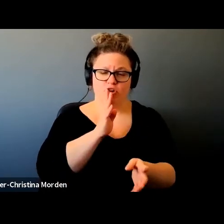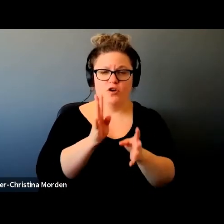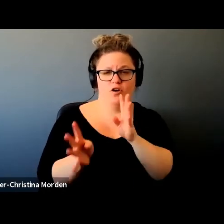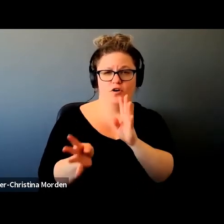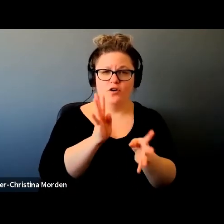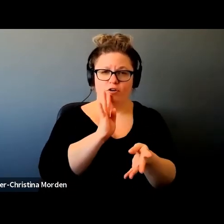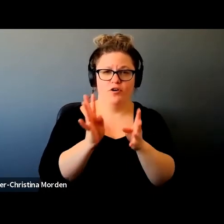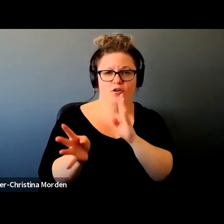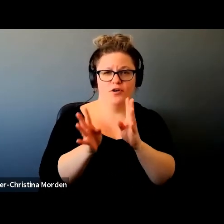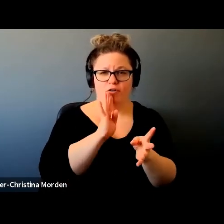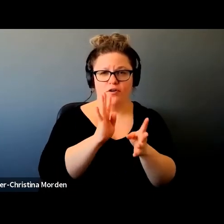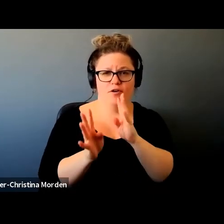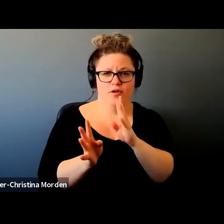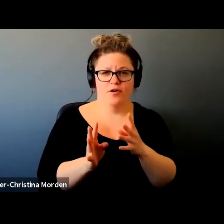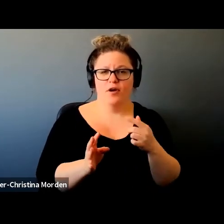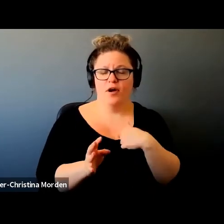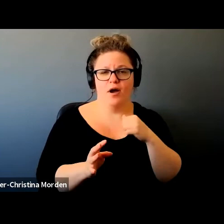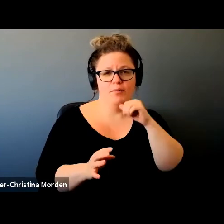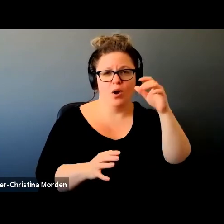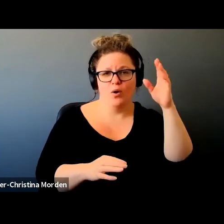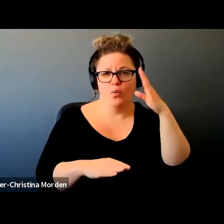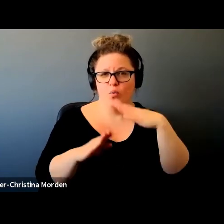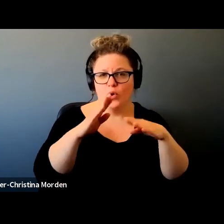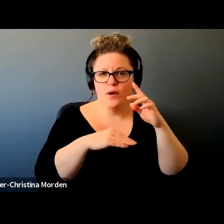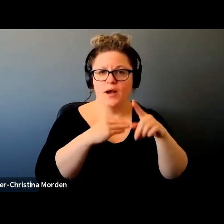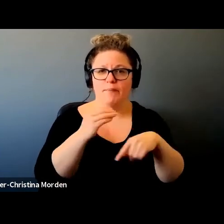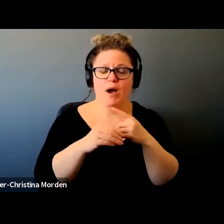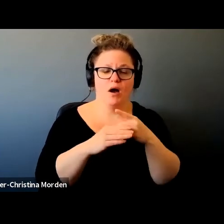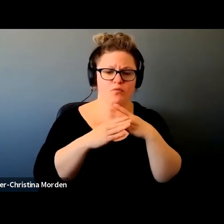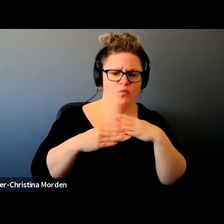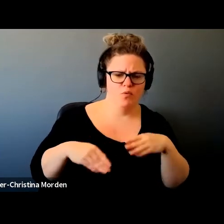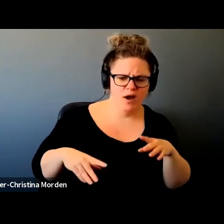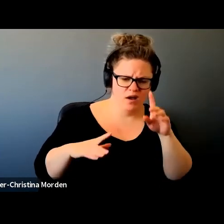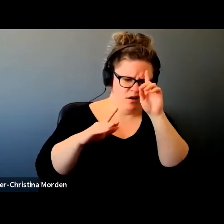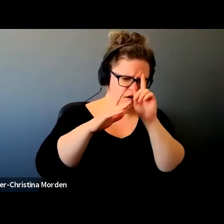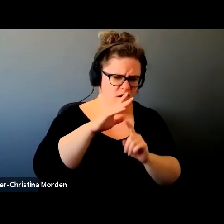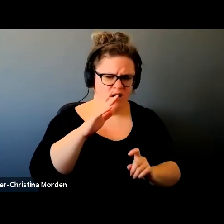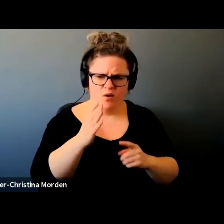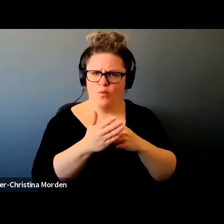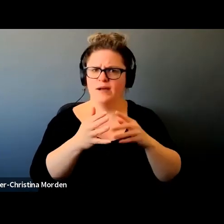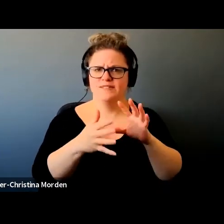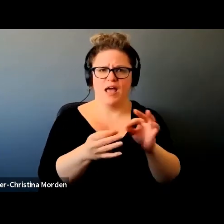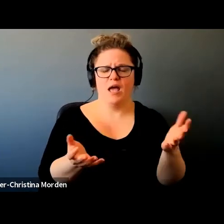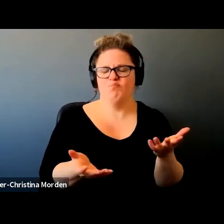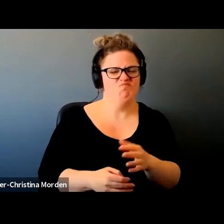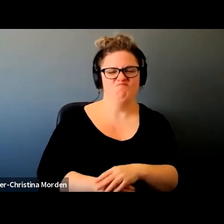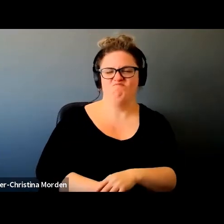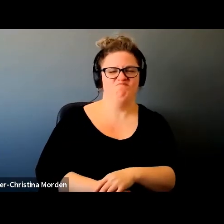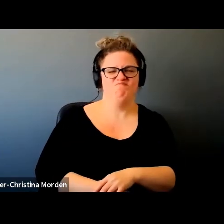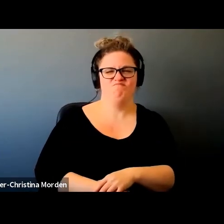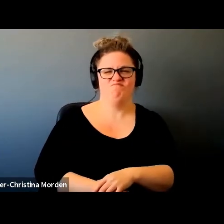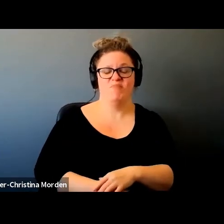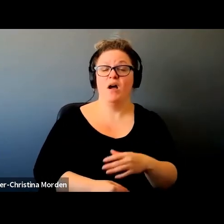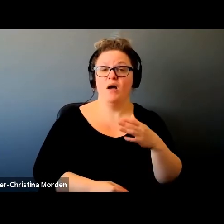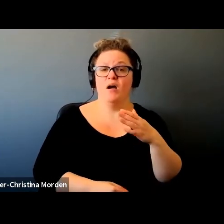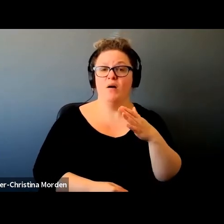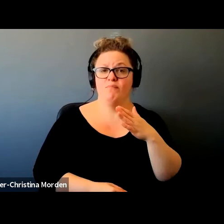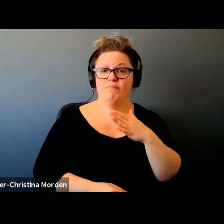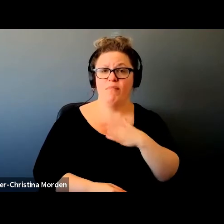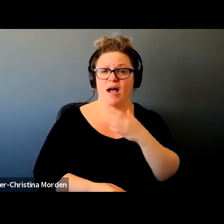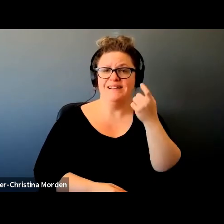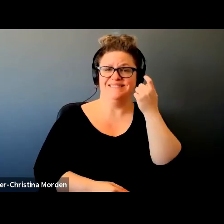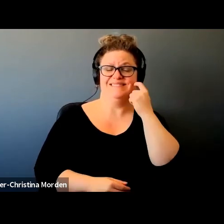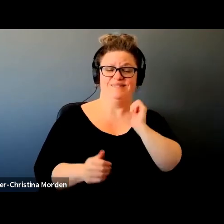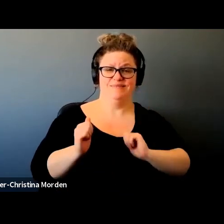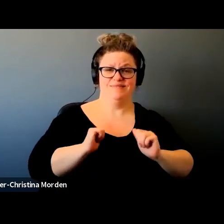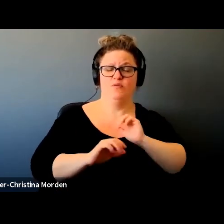worried about finding words or words escaping me. In fact, all of my latest performance things are without a script, because I